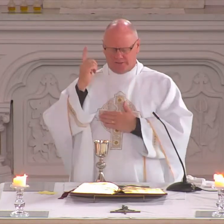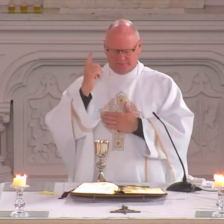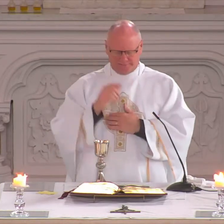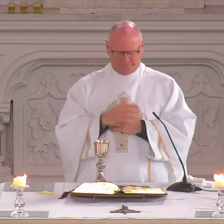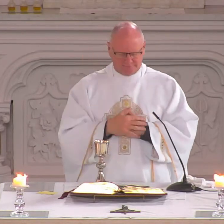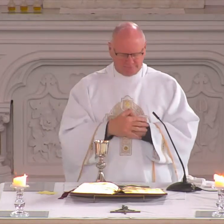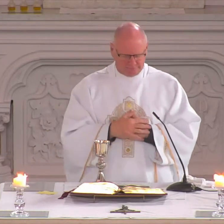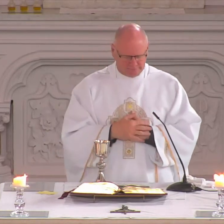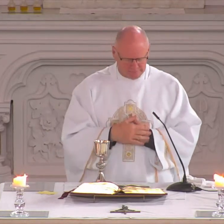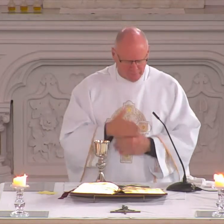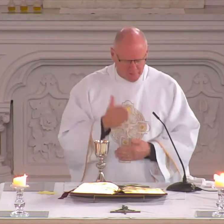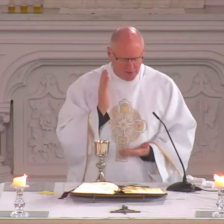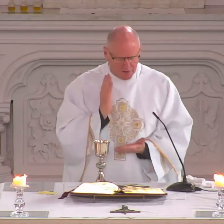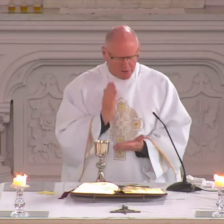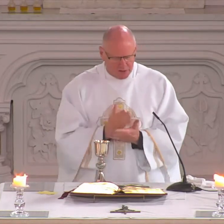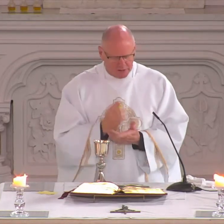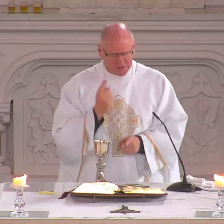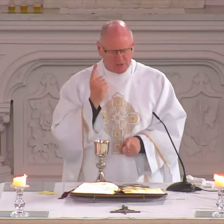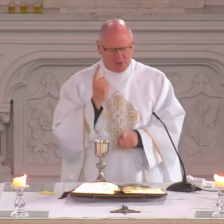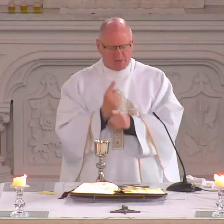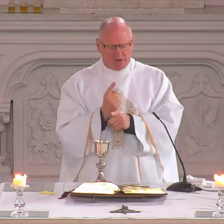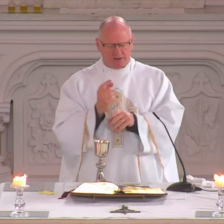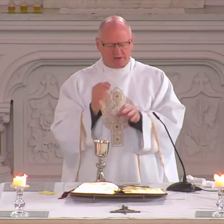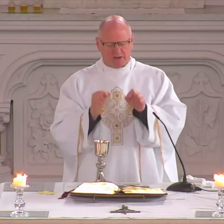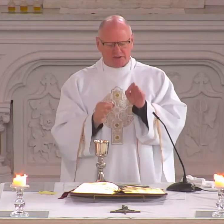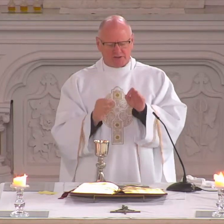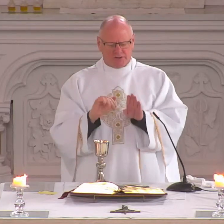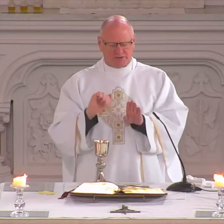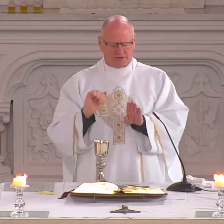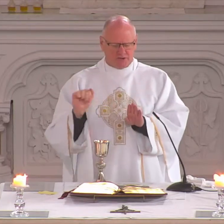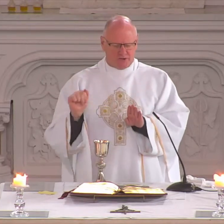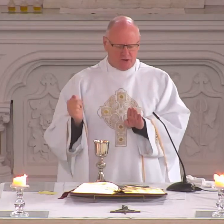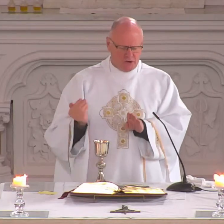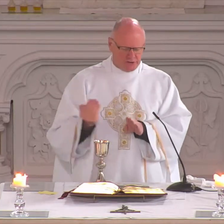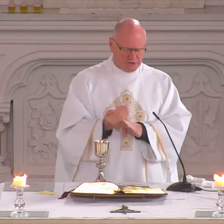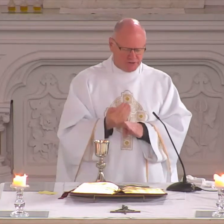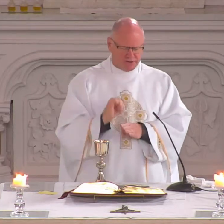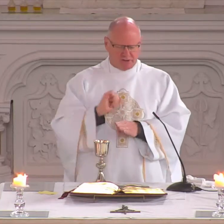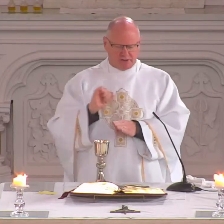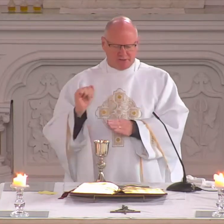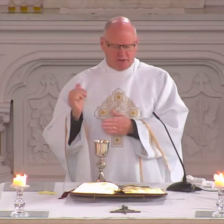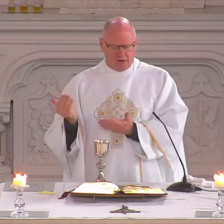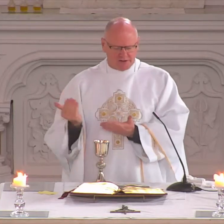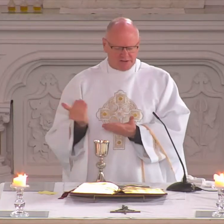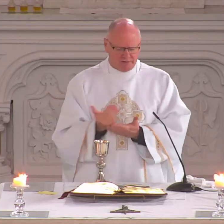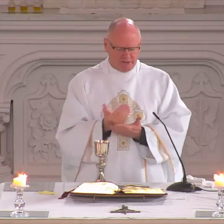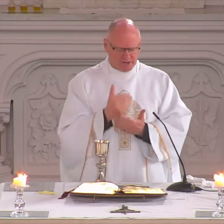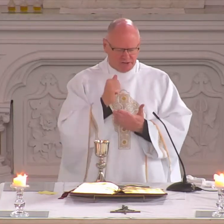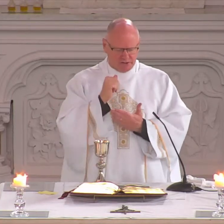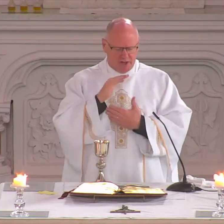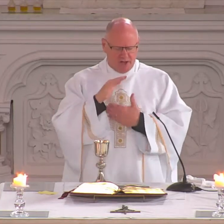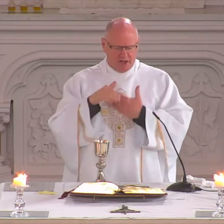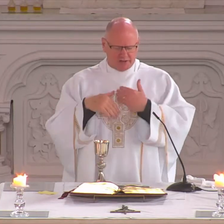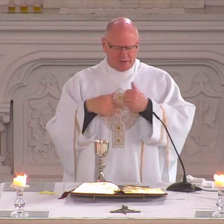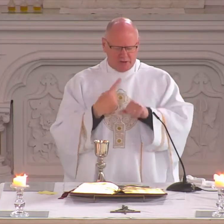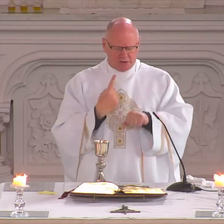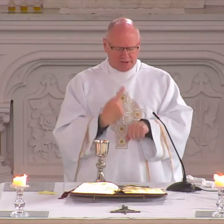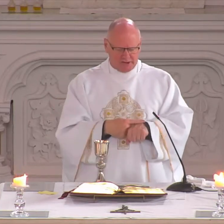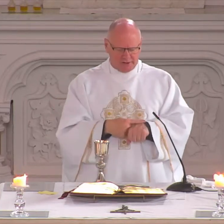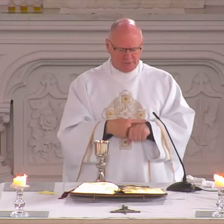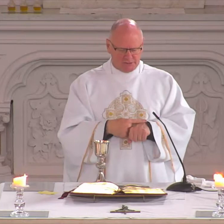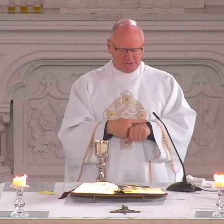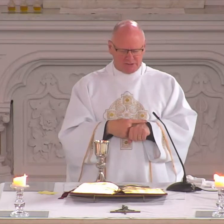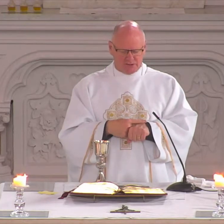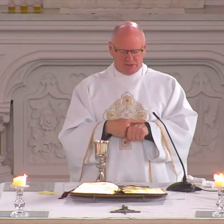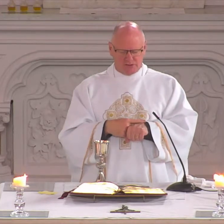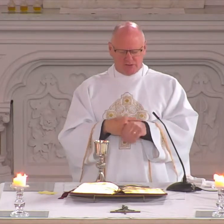God. It is truly right and just, our duty and our salvation, at all